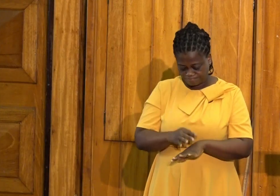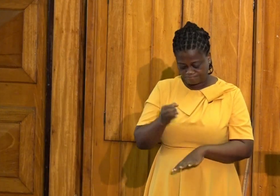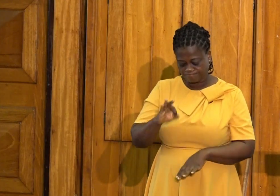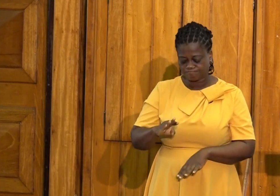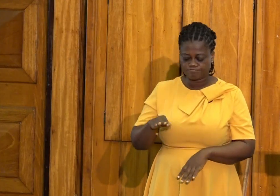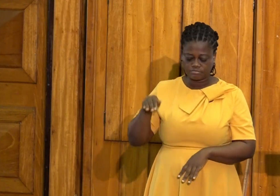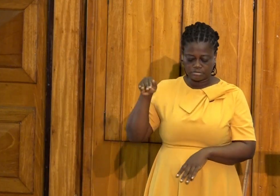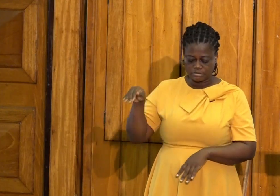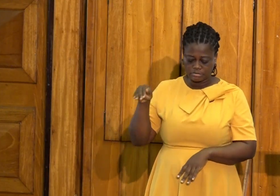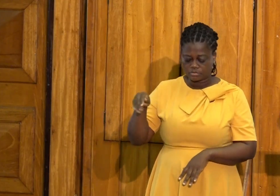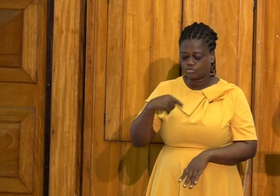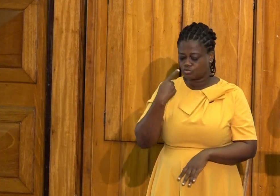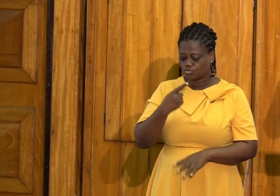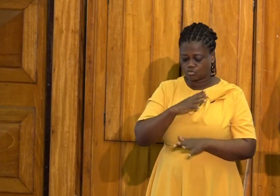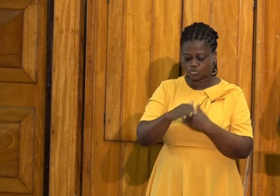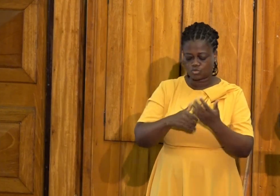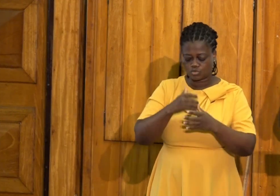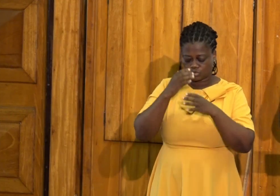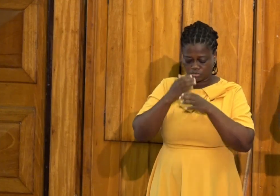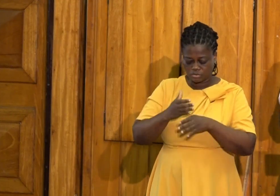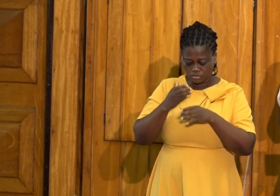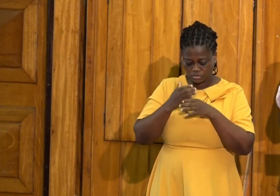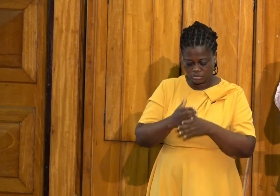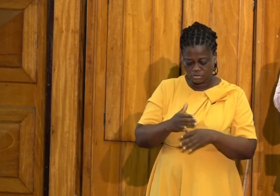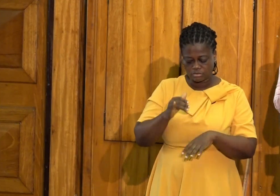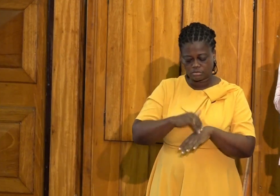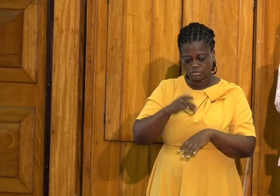women who receive care at the sites.